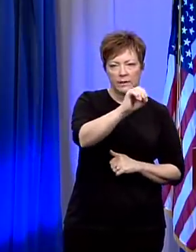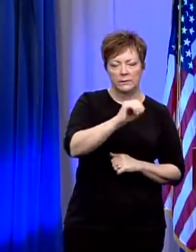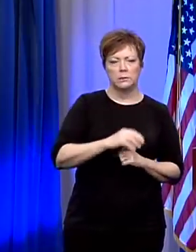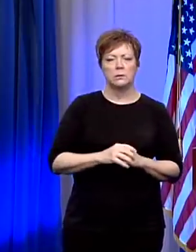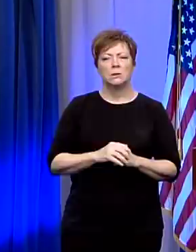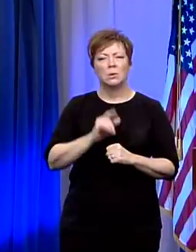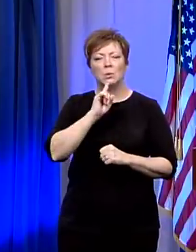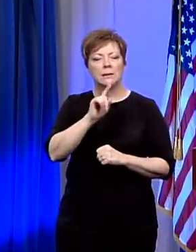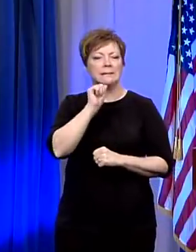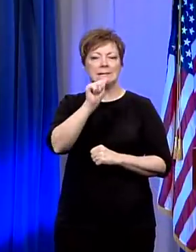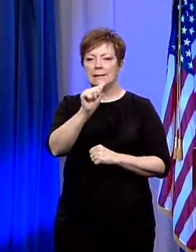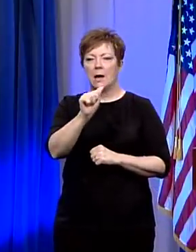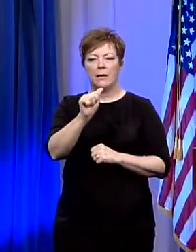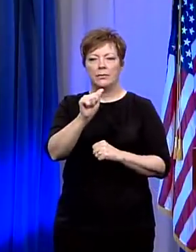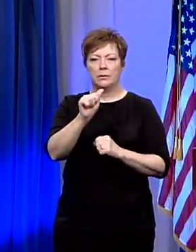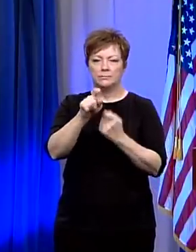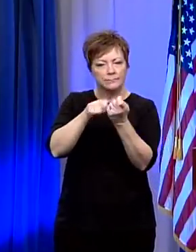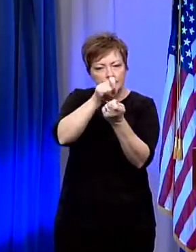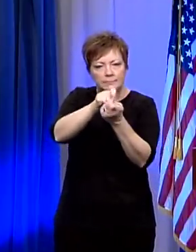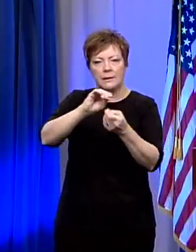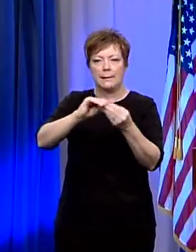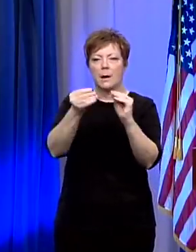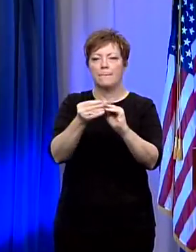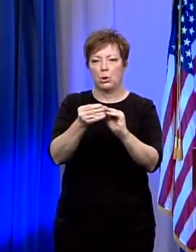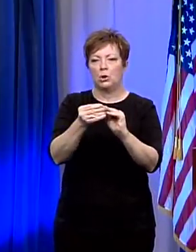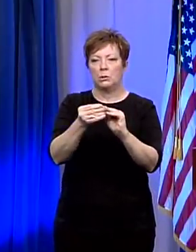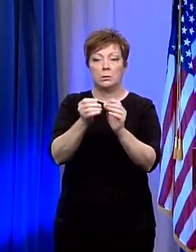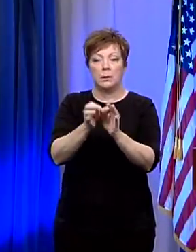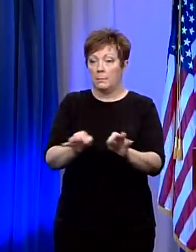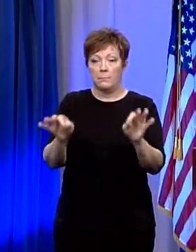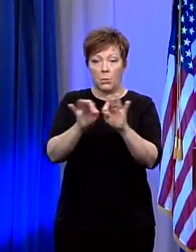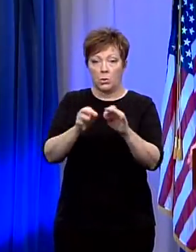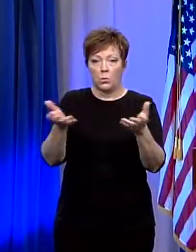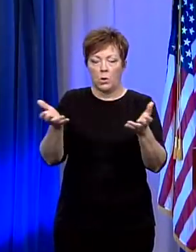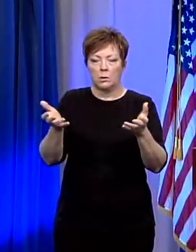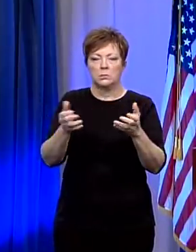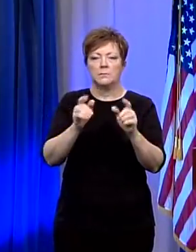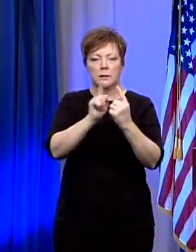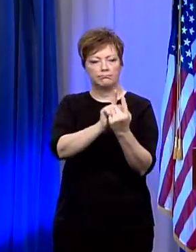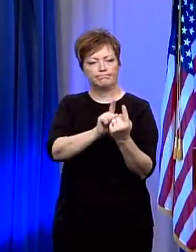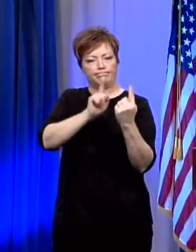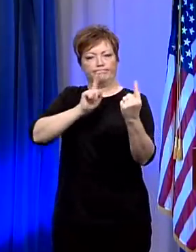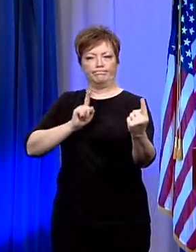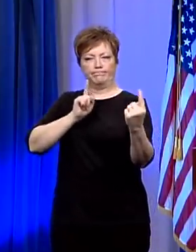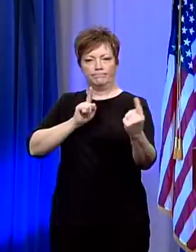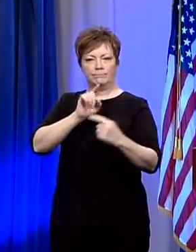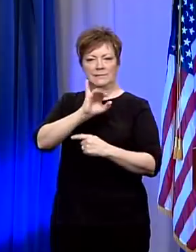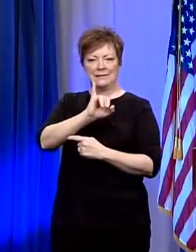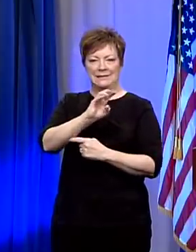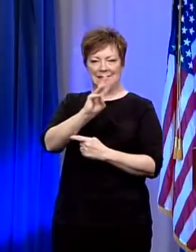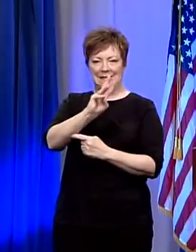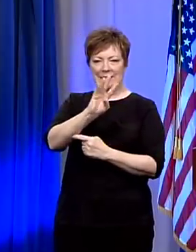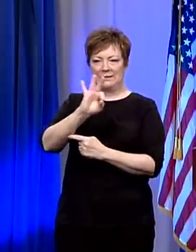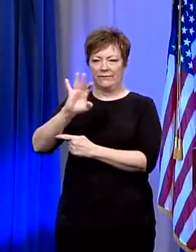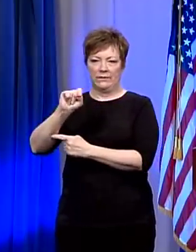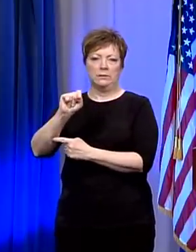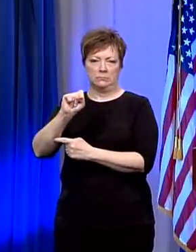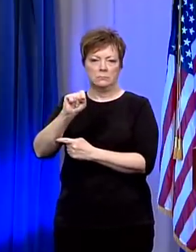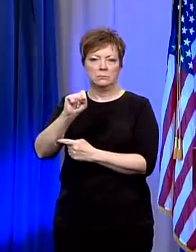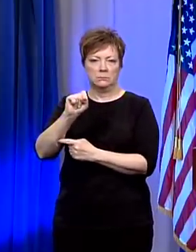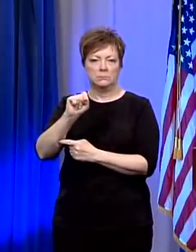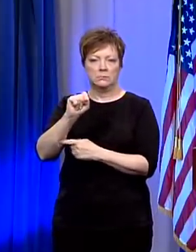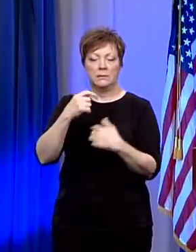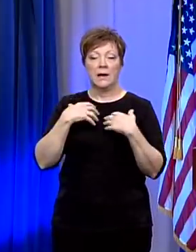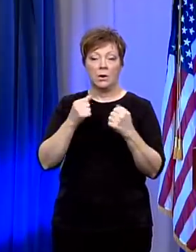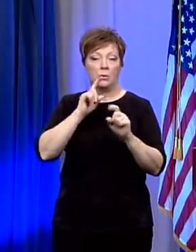it's absolutely not about the absolute number. The most important factor is being able to maintain that 6-foot distance. So in this health order